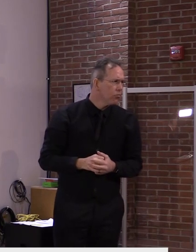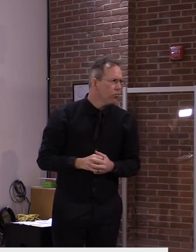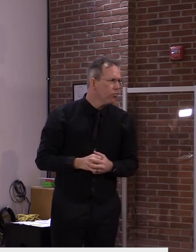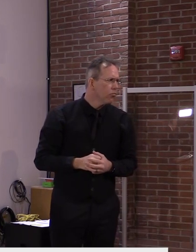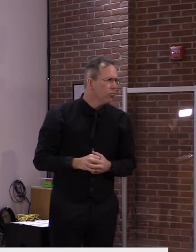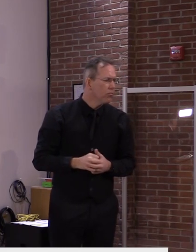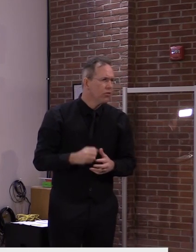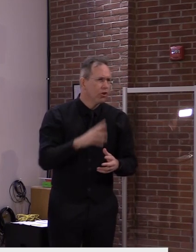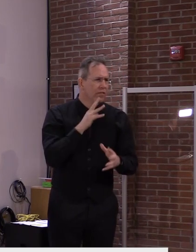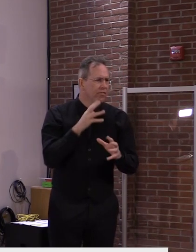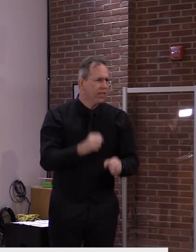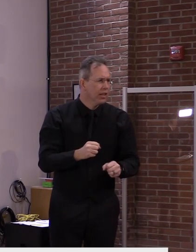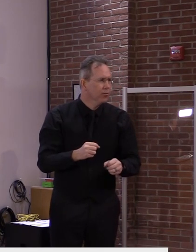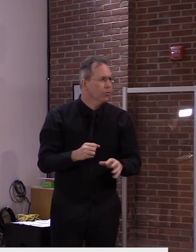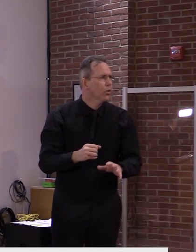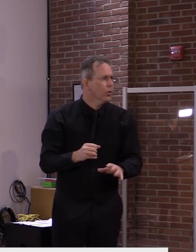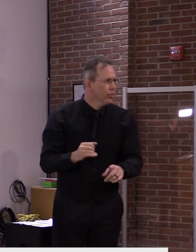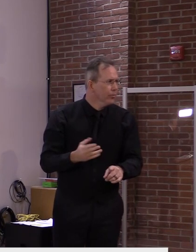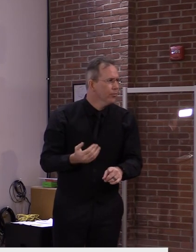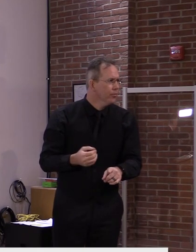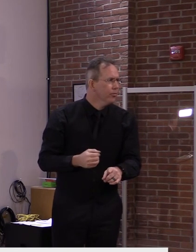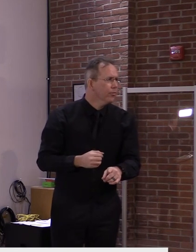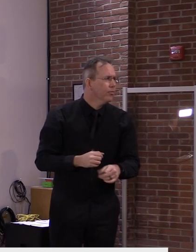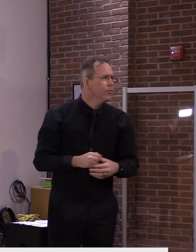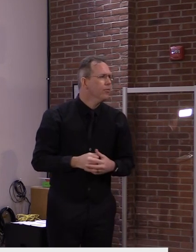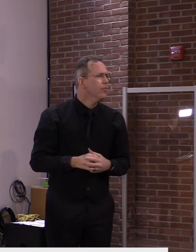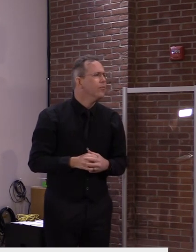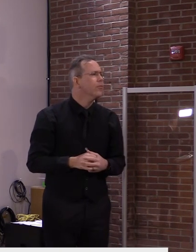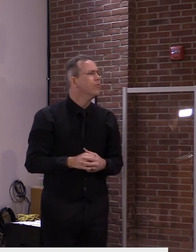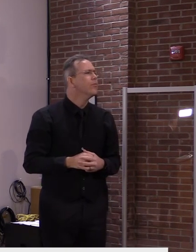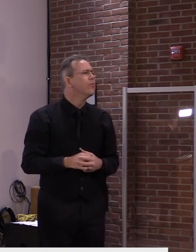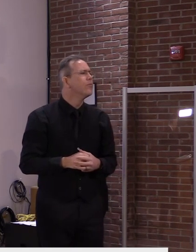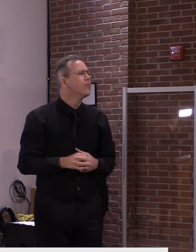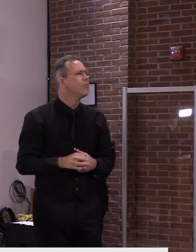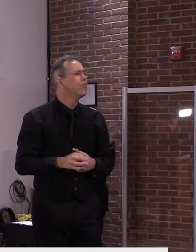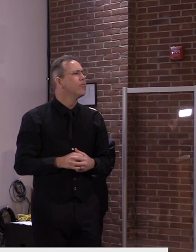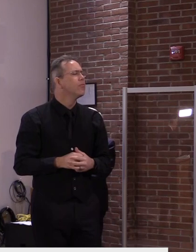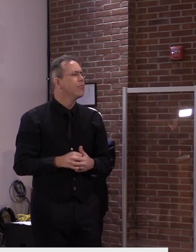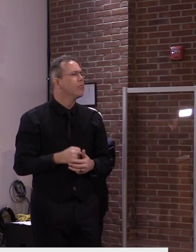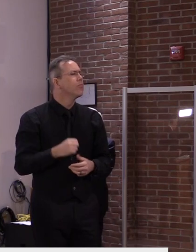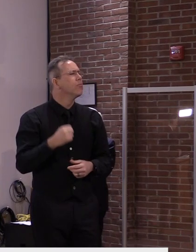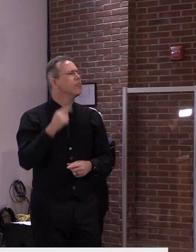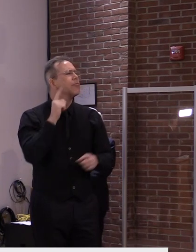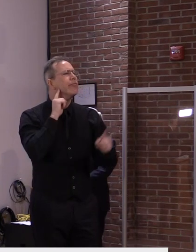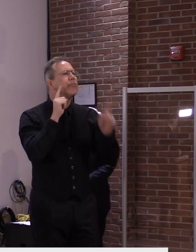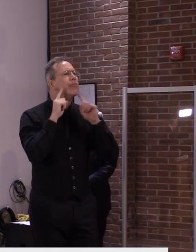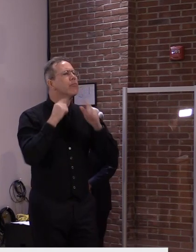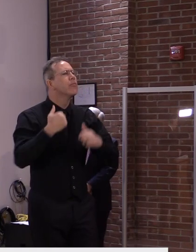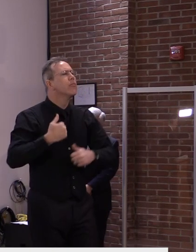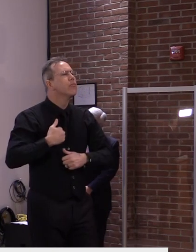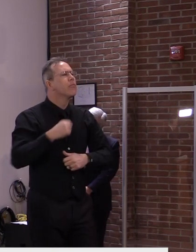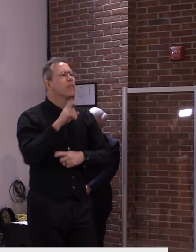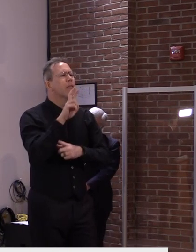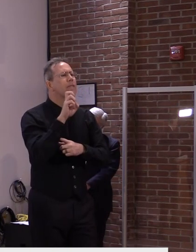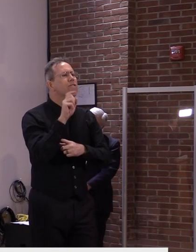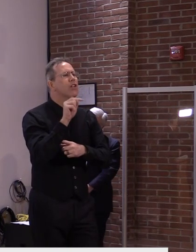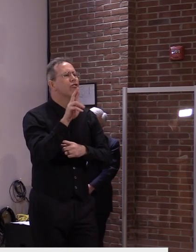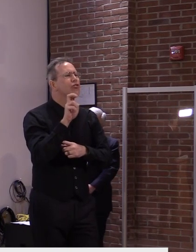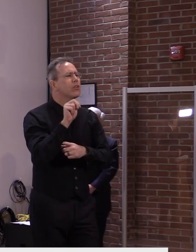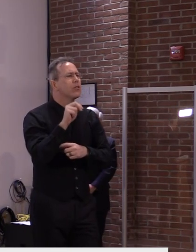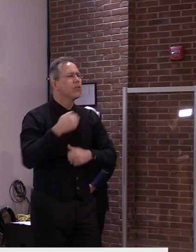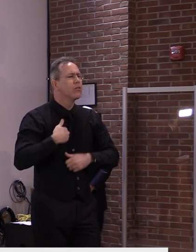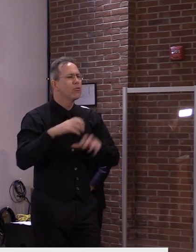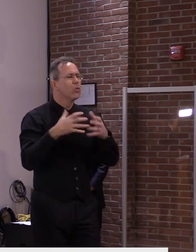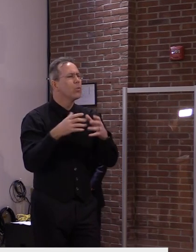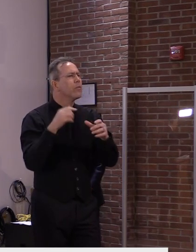to make up for the lost revenue when they've been open off and on during the past 12 months or so. The